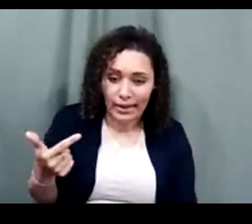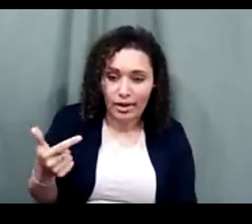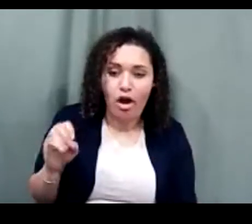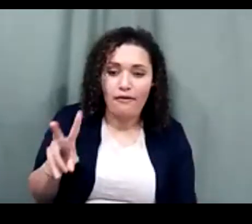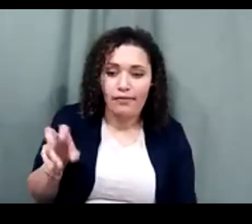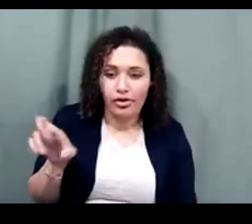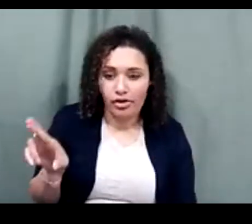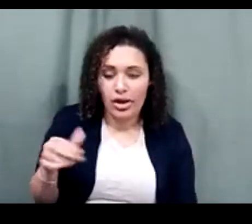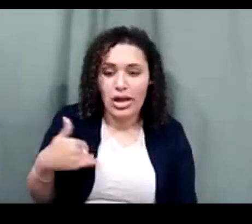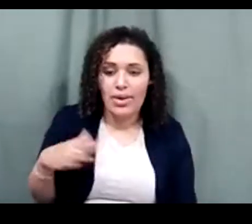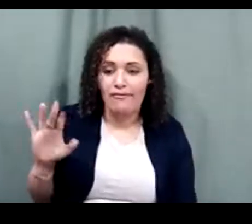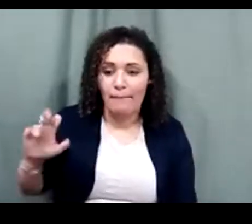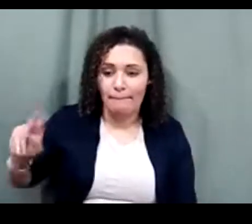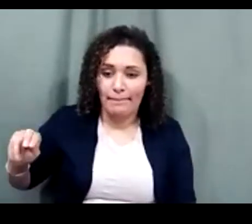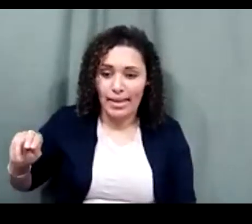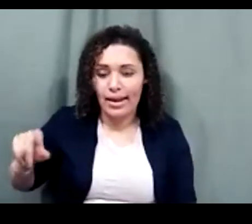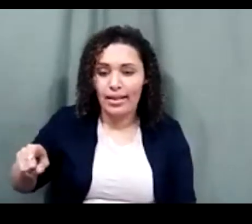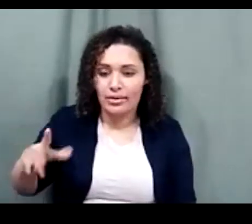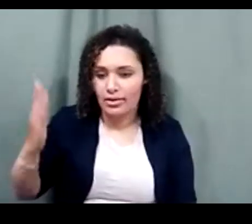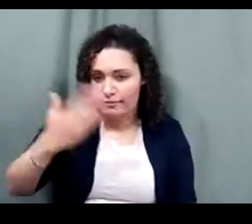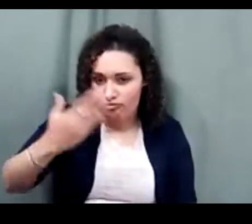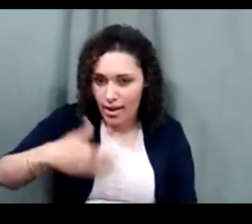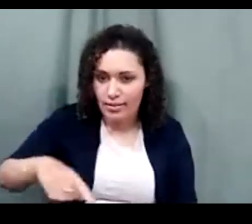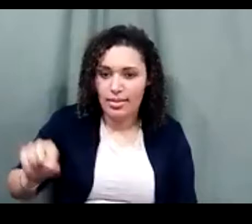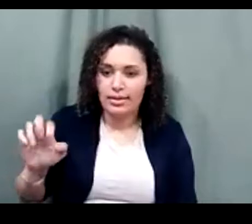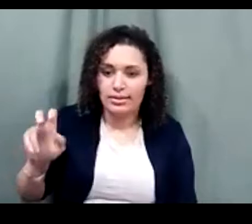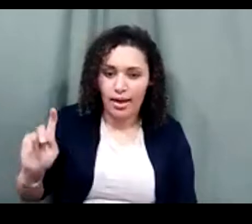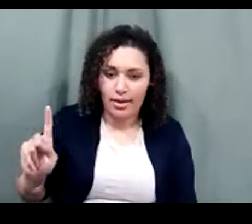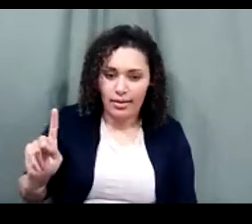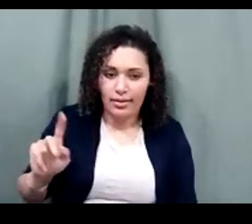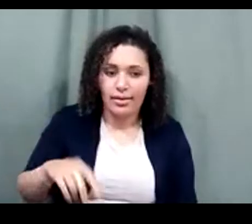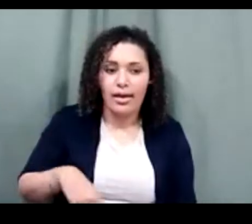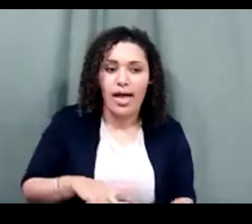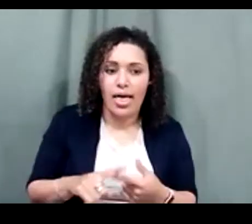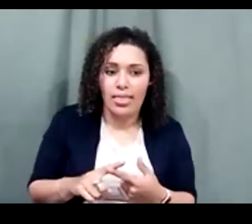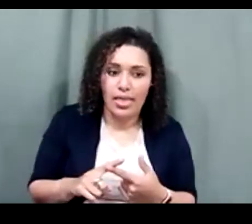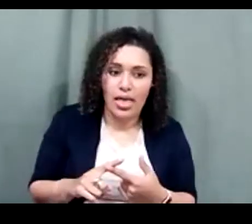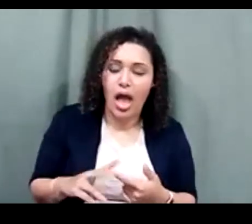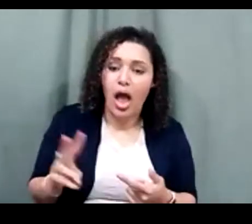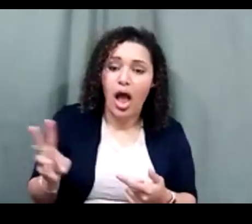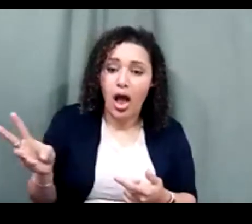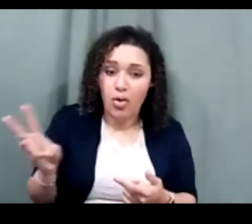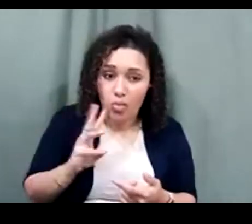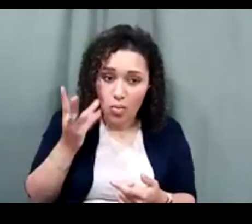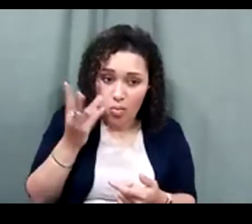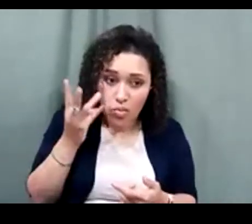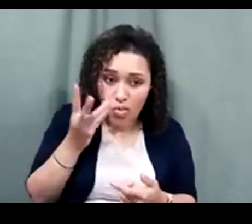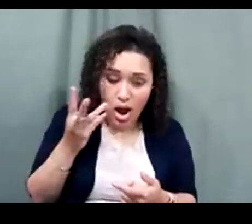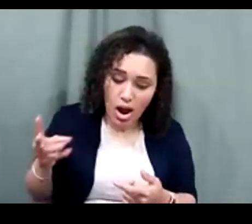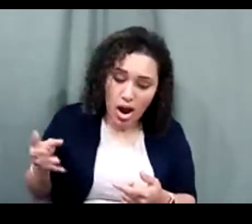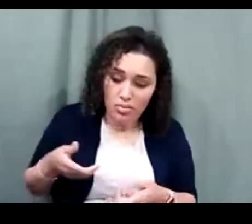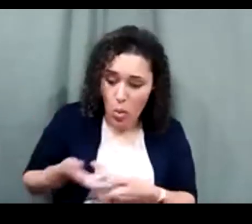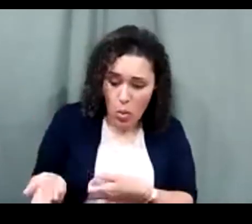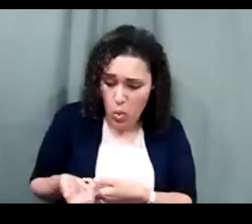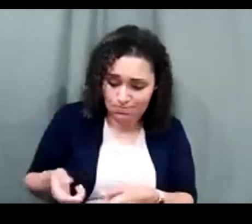big bin that comes out under the front of the tank. We pour wine into it and just hose of wine, shooting out,